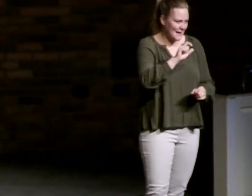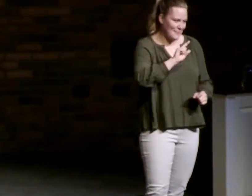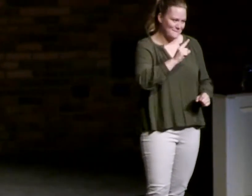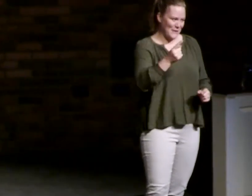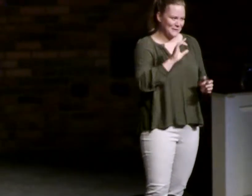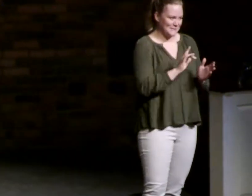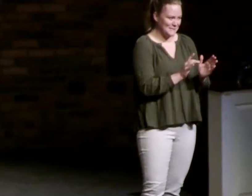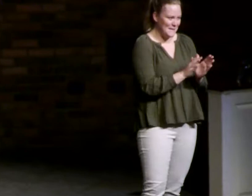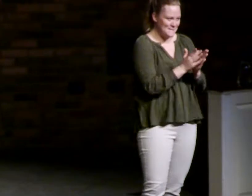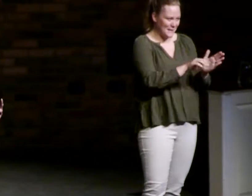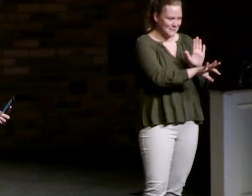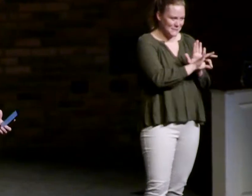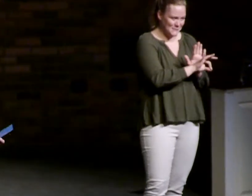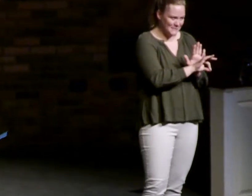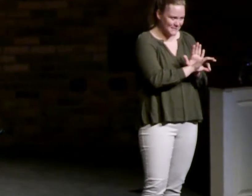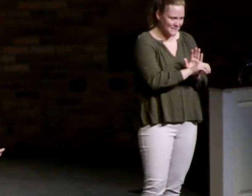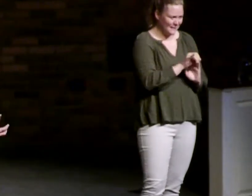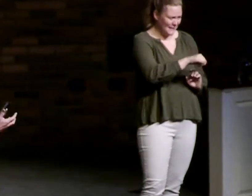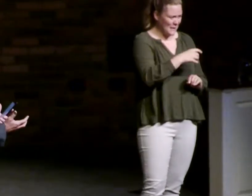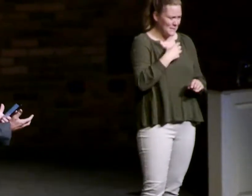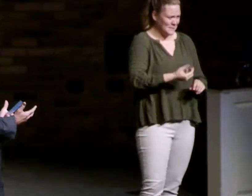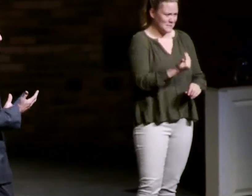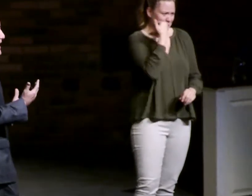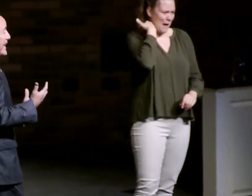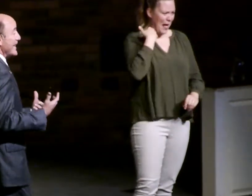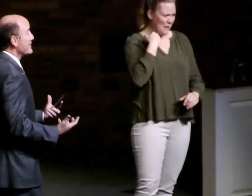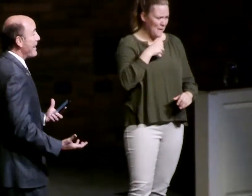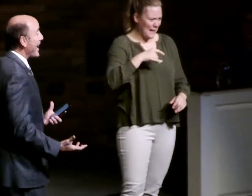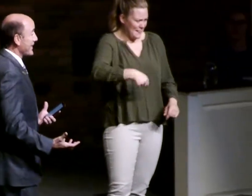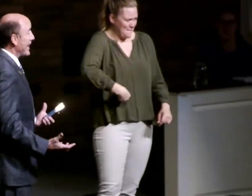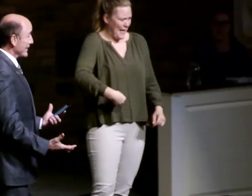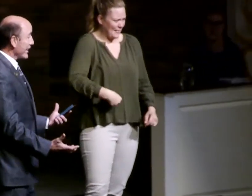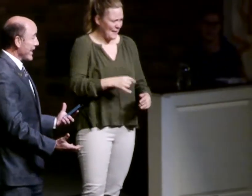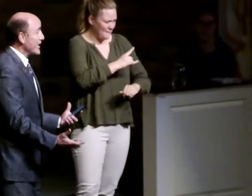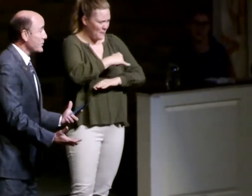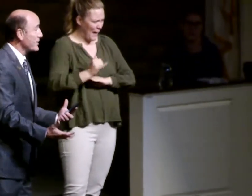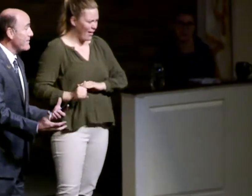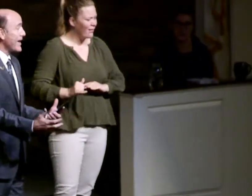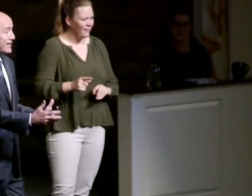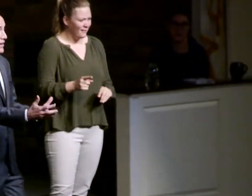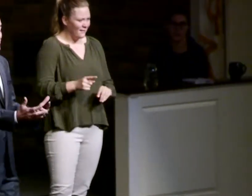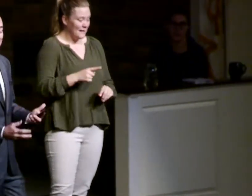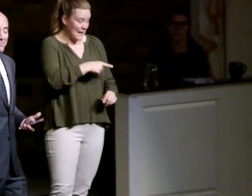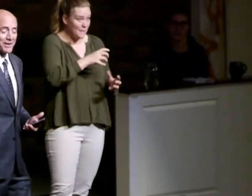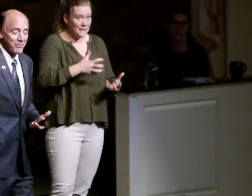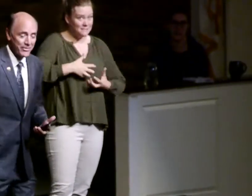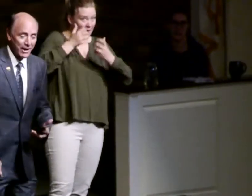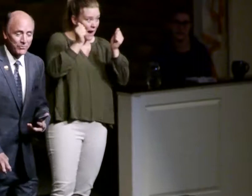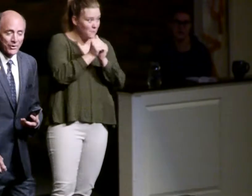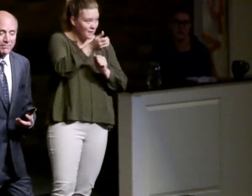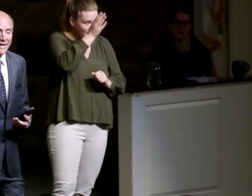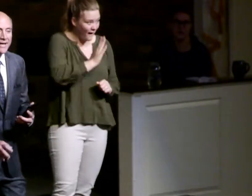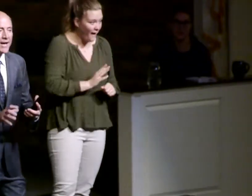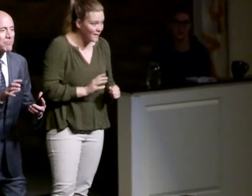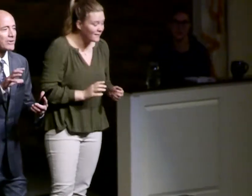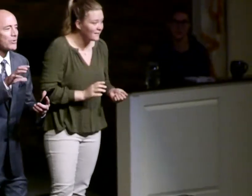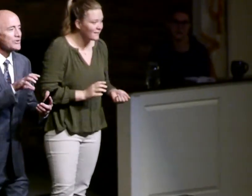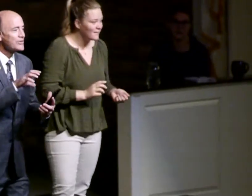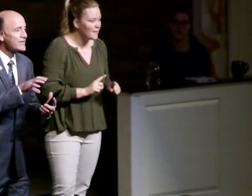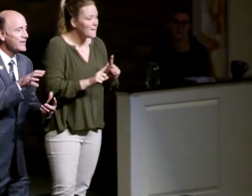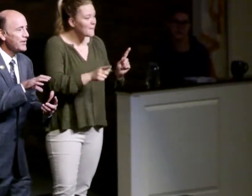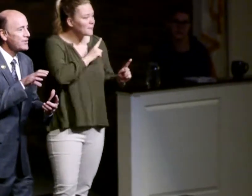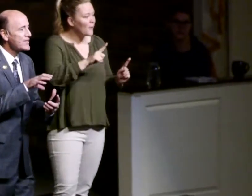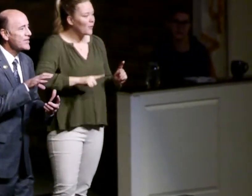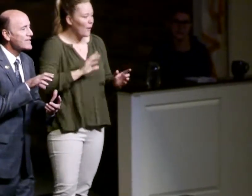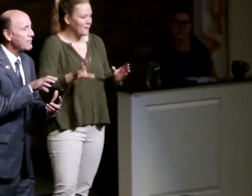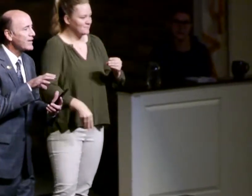You know, something about a guy swallowed in the belly, all this craziness. He's mad at God. Literally ends with him mad at God. We'll talk about that more in a minute. But the Lord